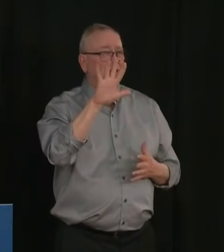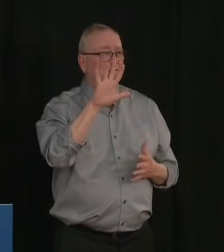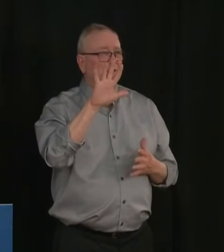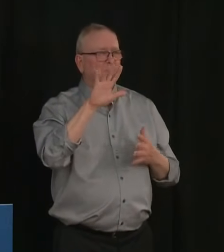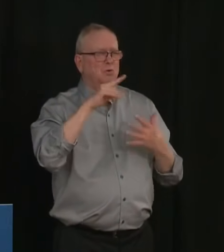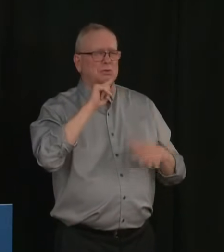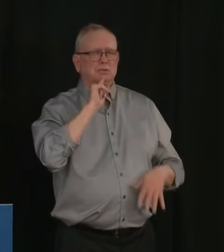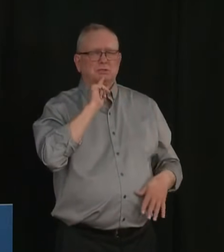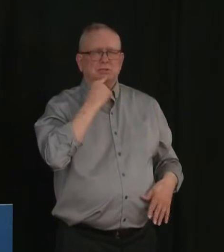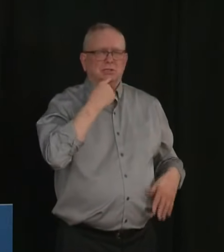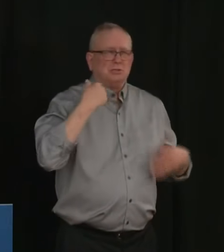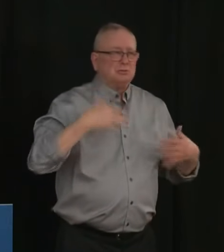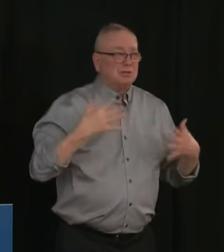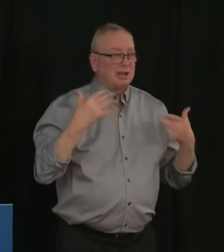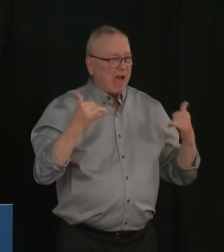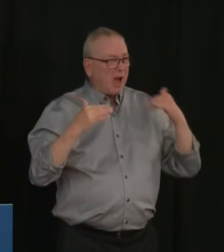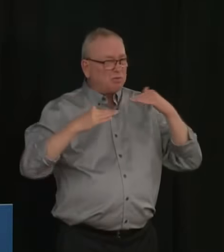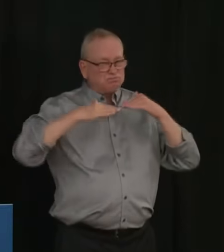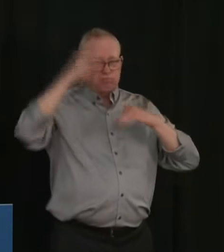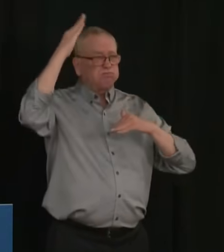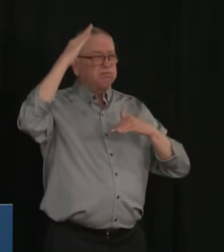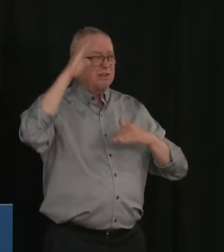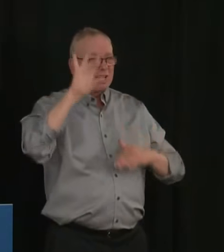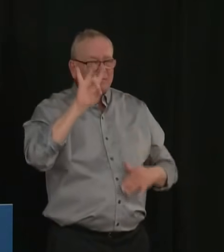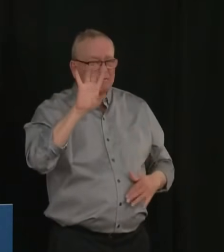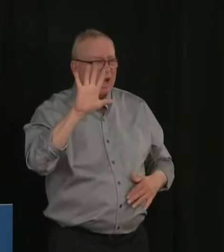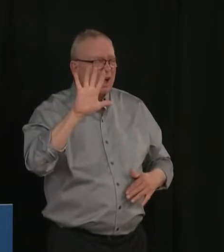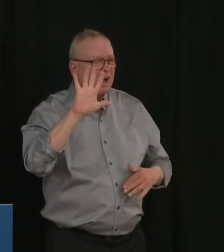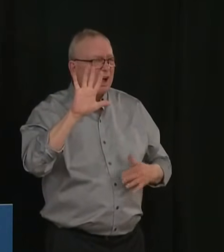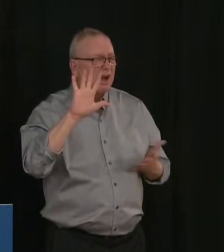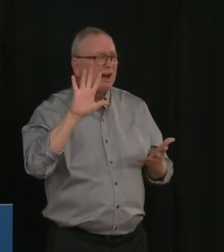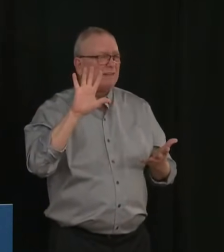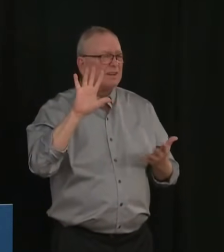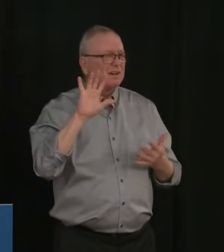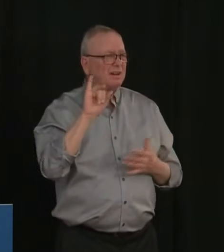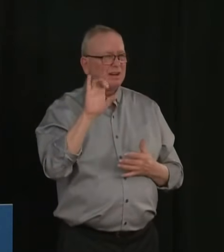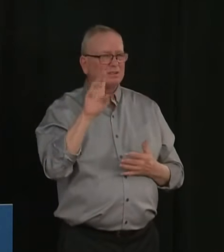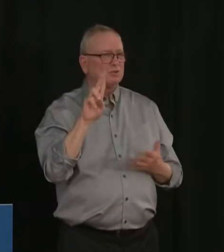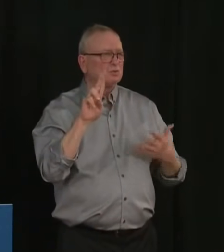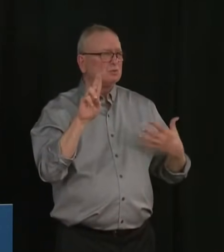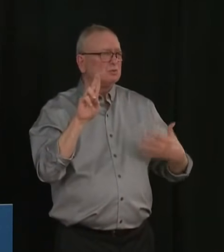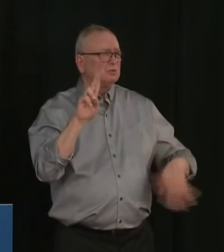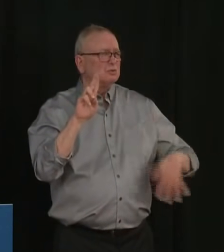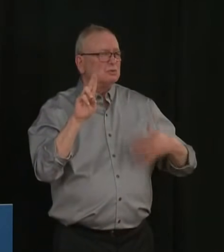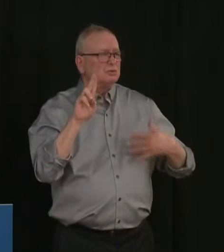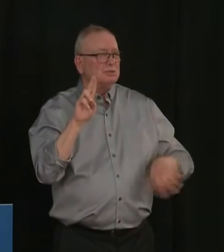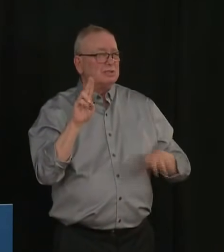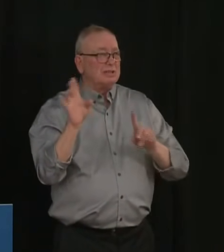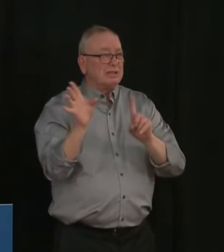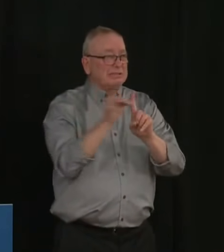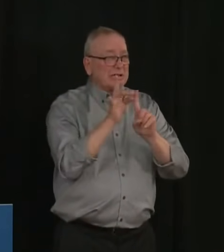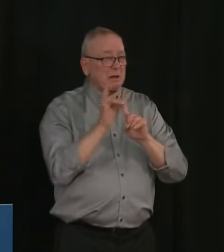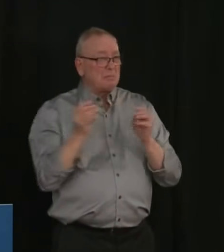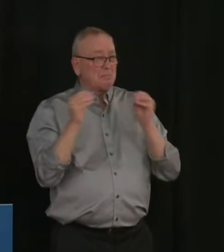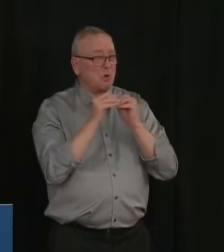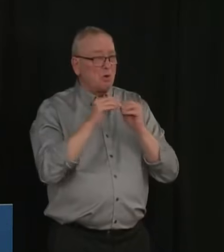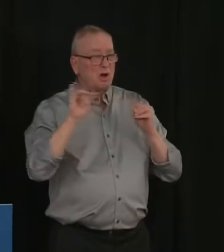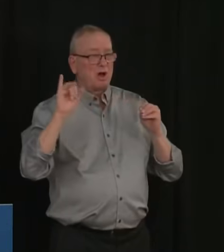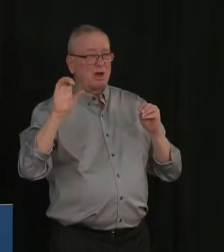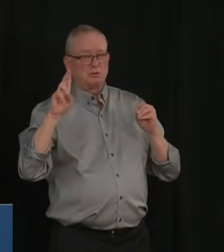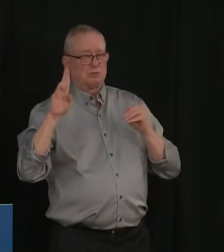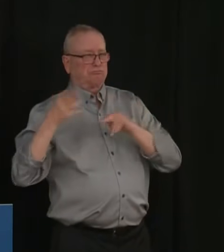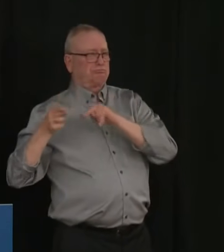80 people in our ICUs, and the numbers will continue to rise as our case count rises. This is something that